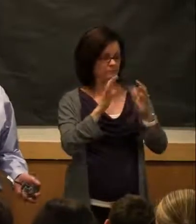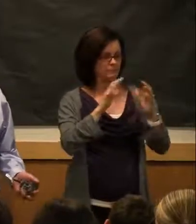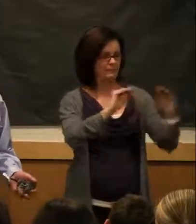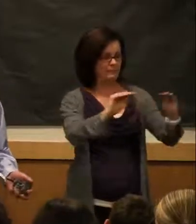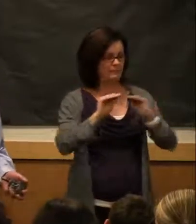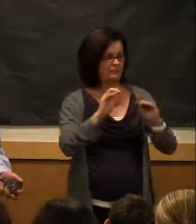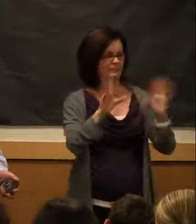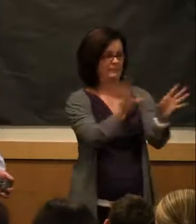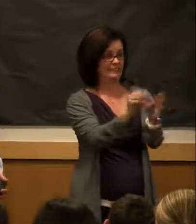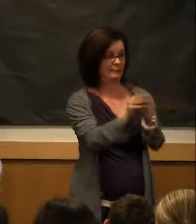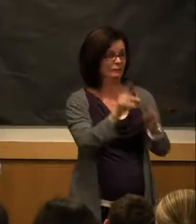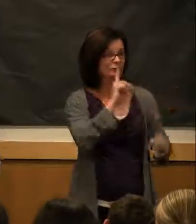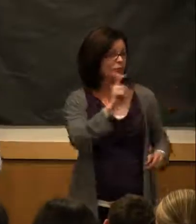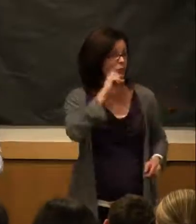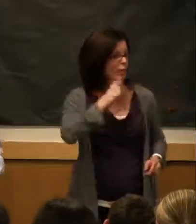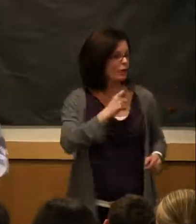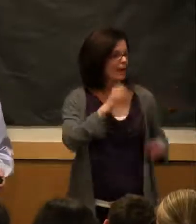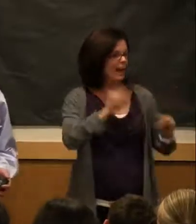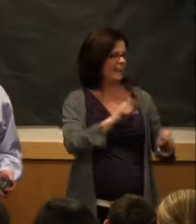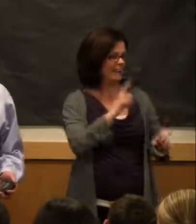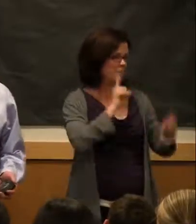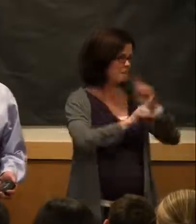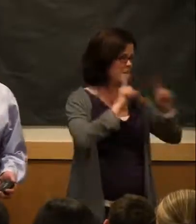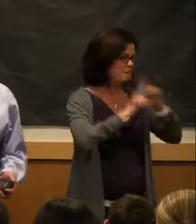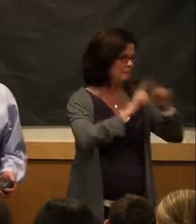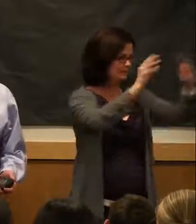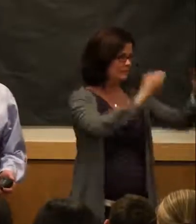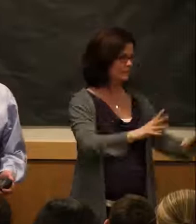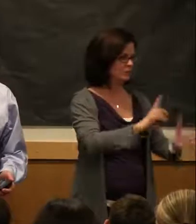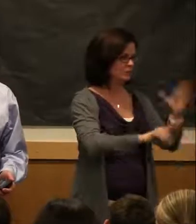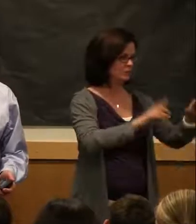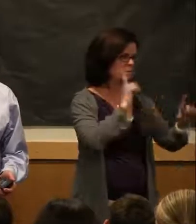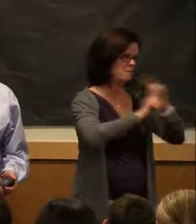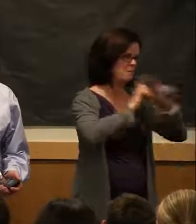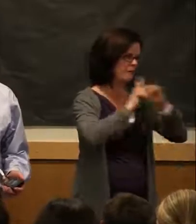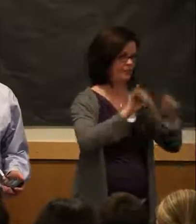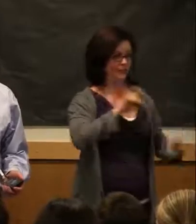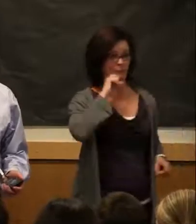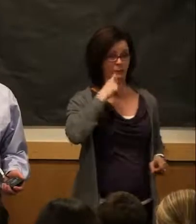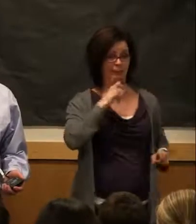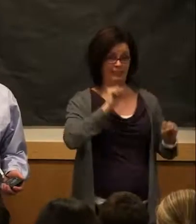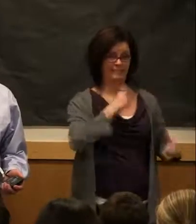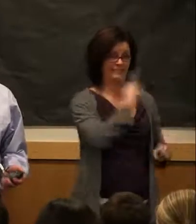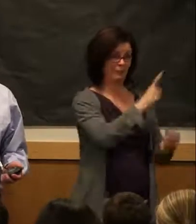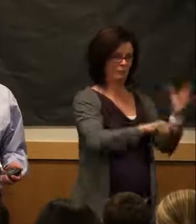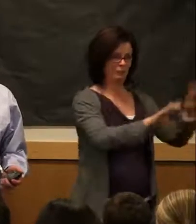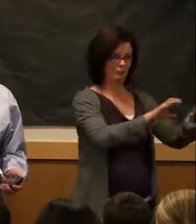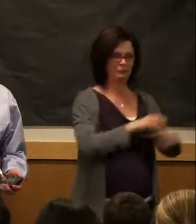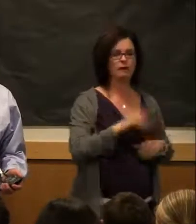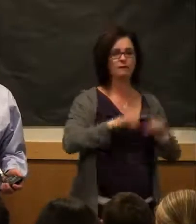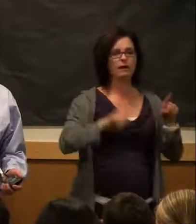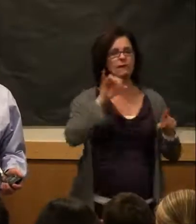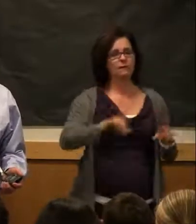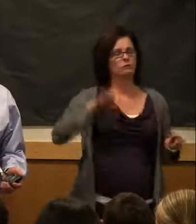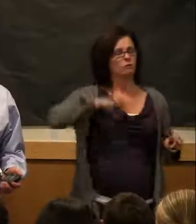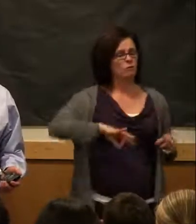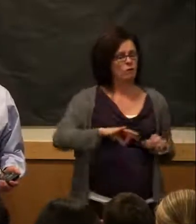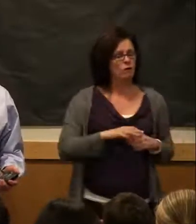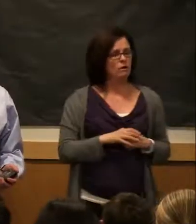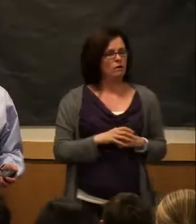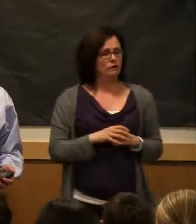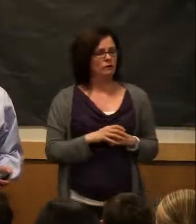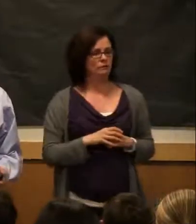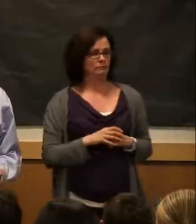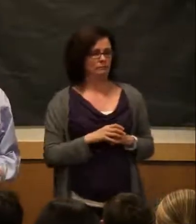tell professors what to do. For me, that's a pretty cool thing to do. You know, and it's the reward